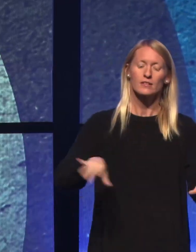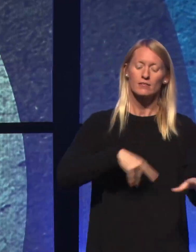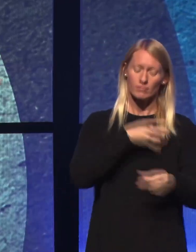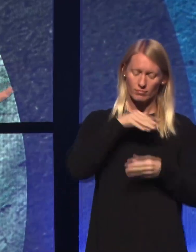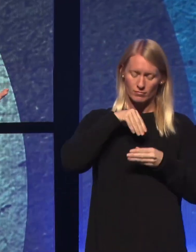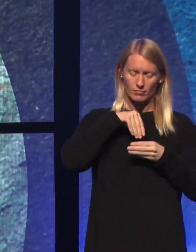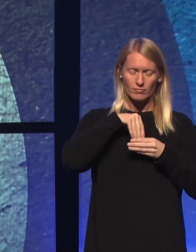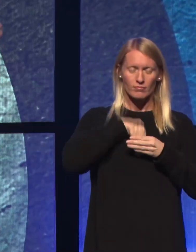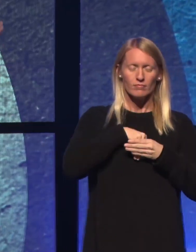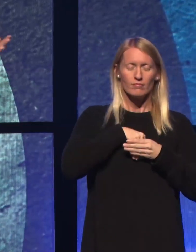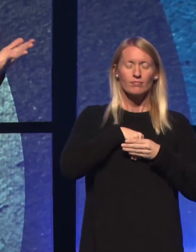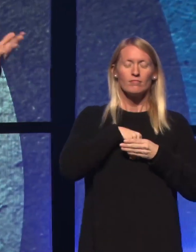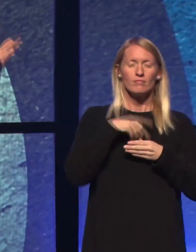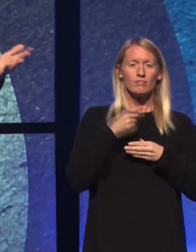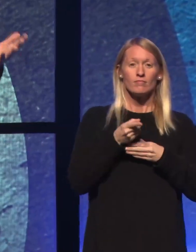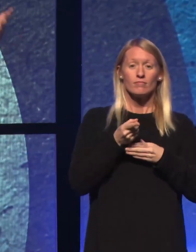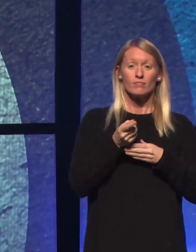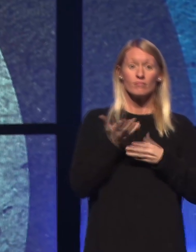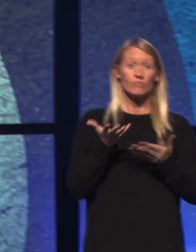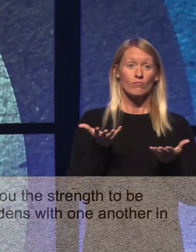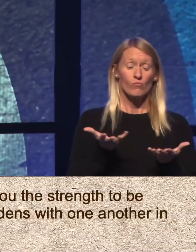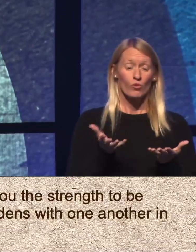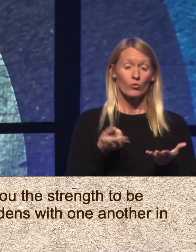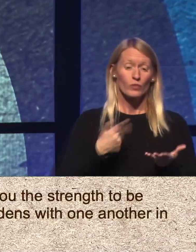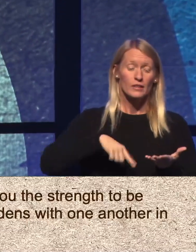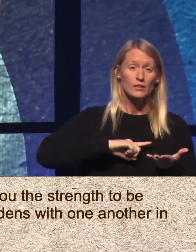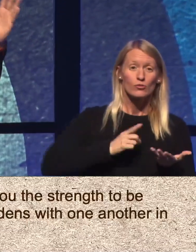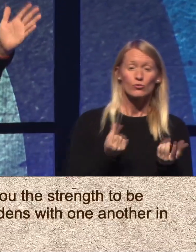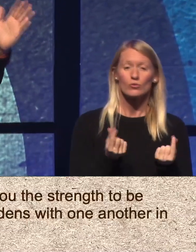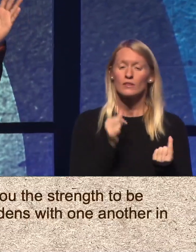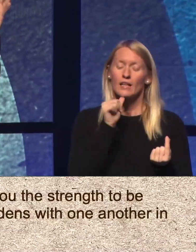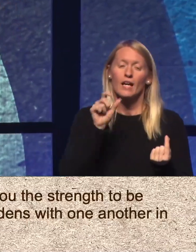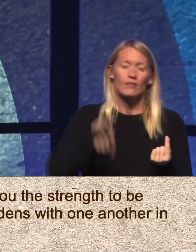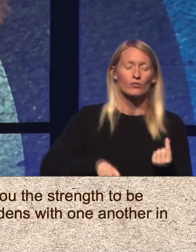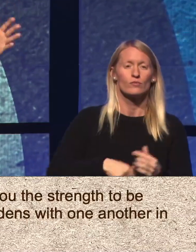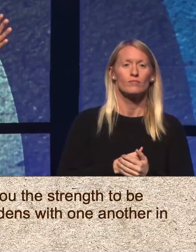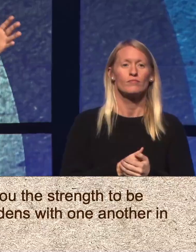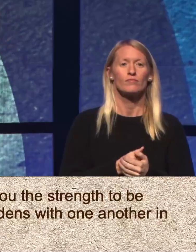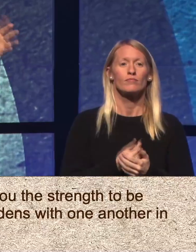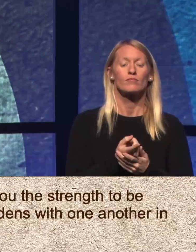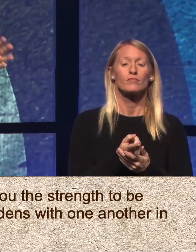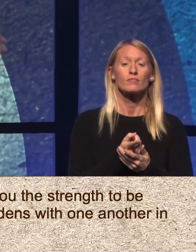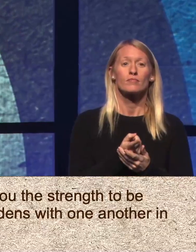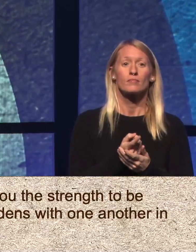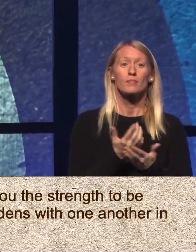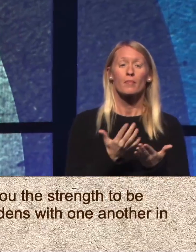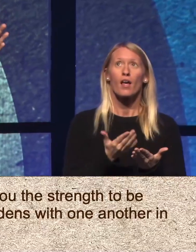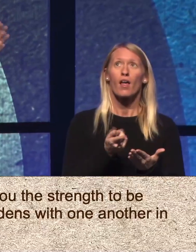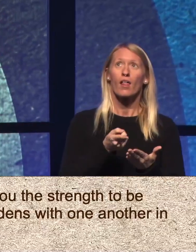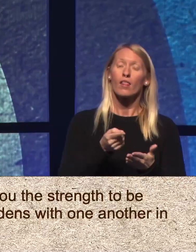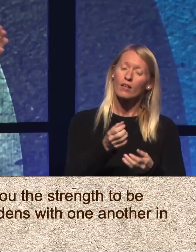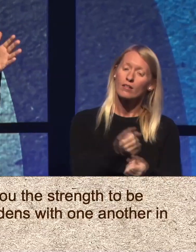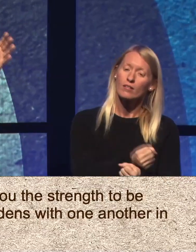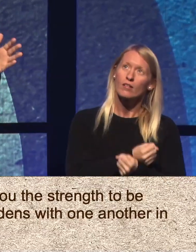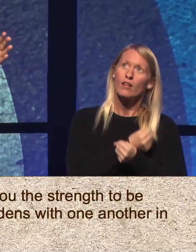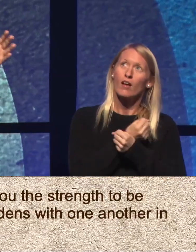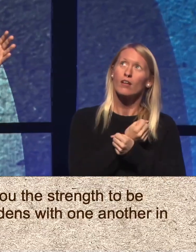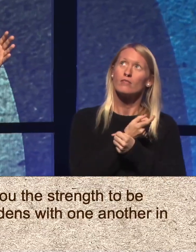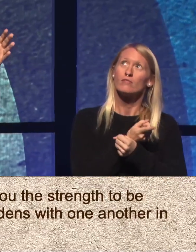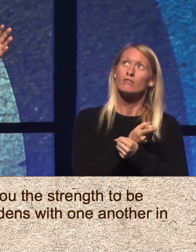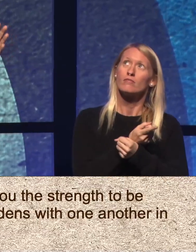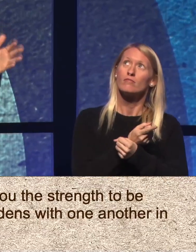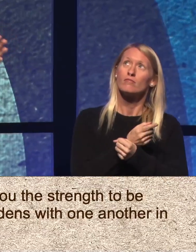that's kind of what we do. And if you don't want to, you don't have to. It's no problem. But here we go. May the love of Christ give you the strength to be